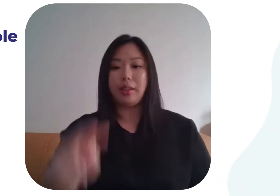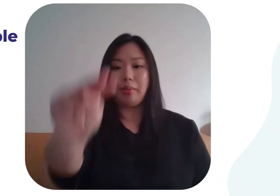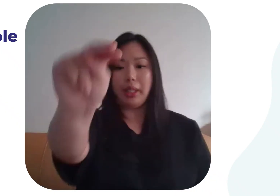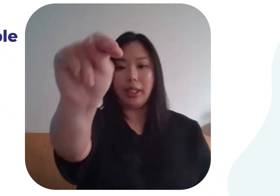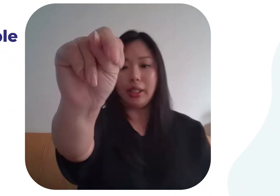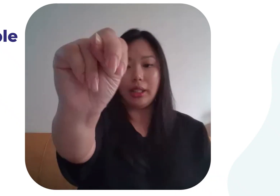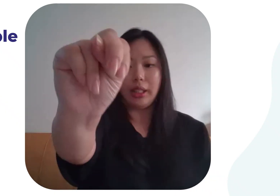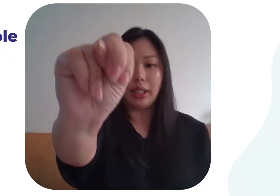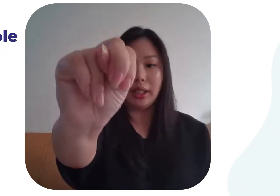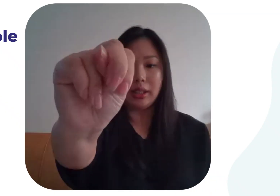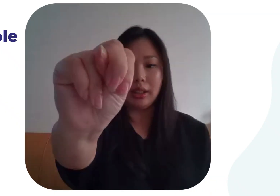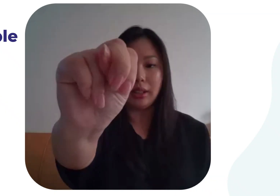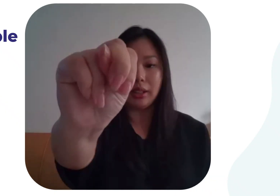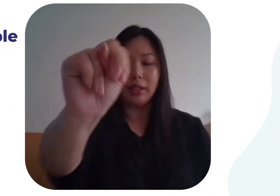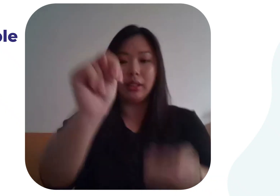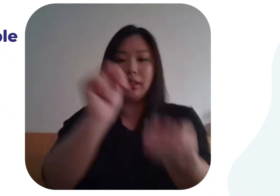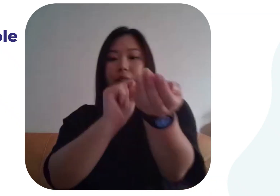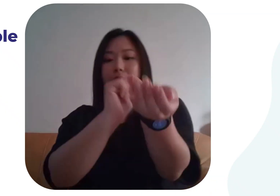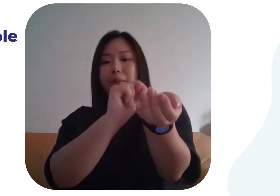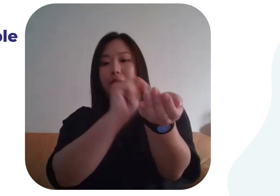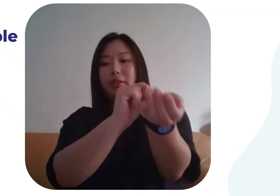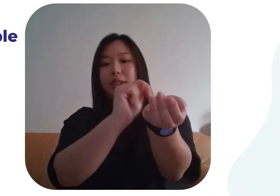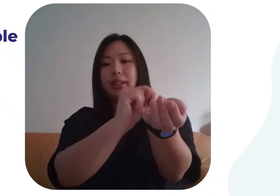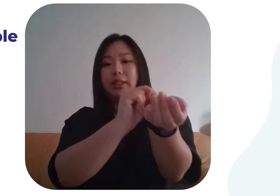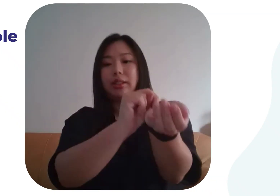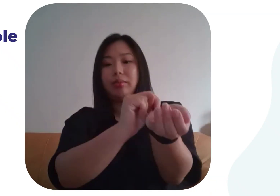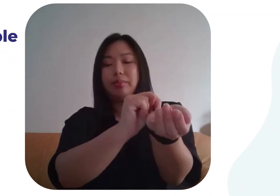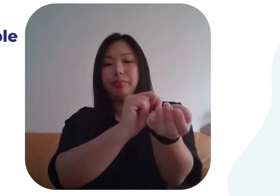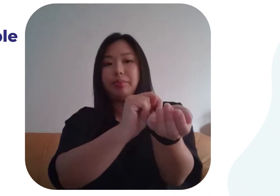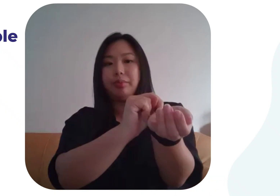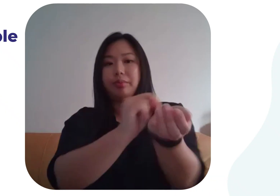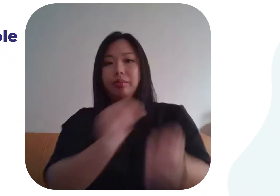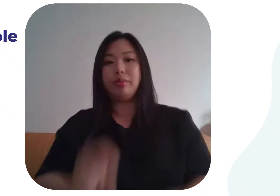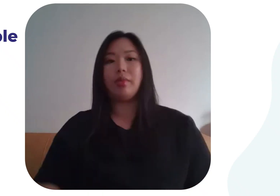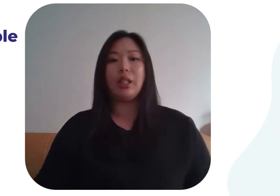Nurse, make an N, tap your wrist.